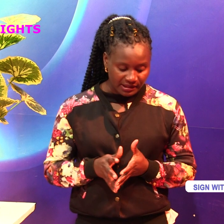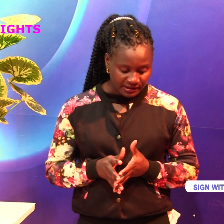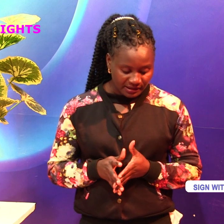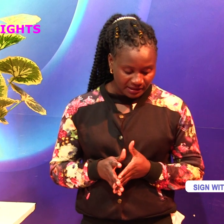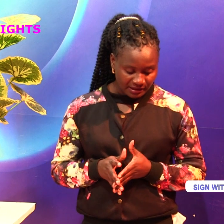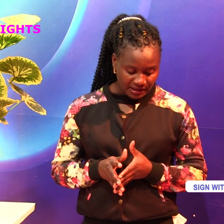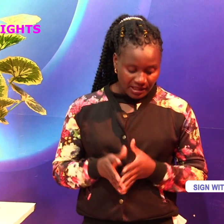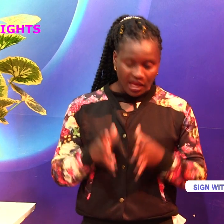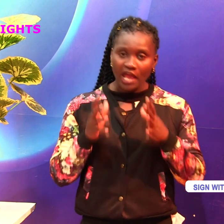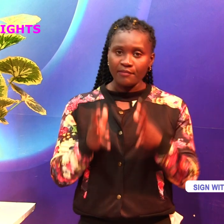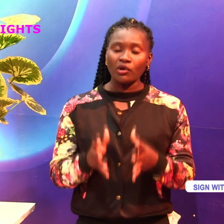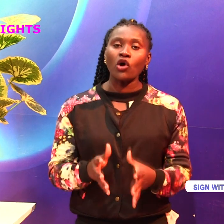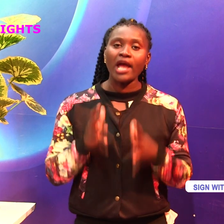advocate, employer,